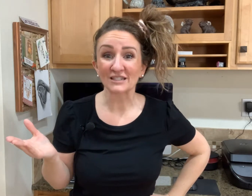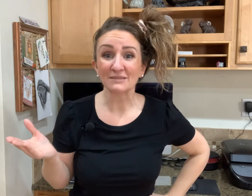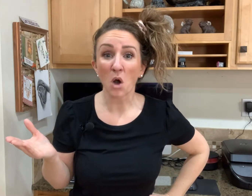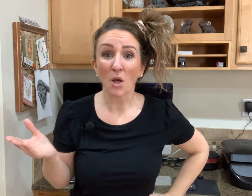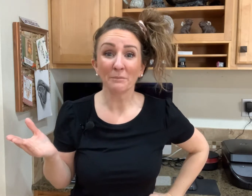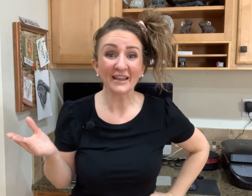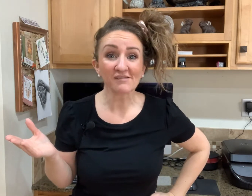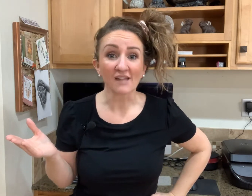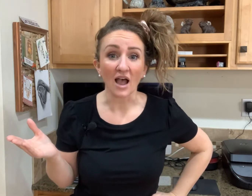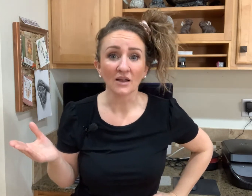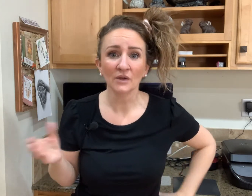small pizza.